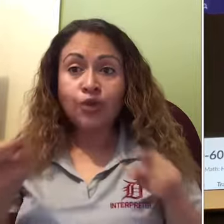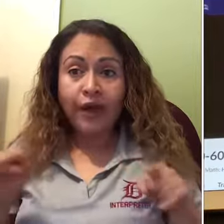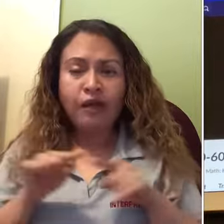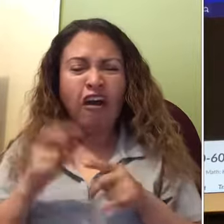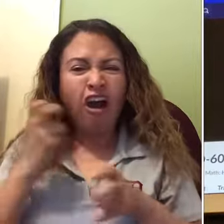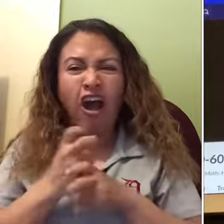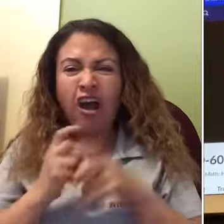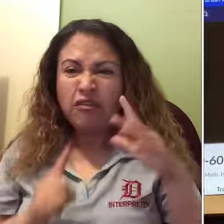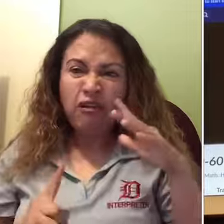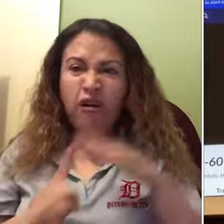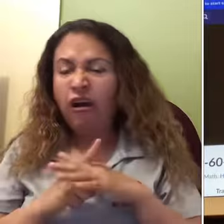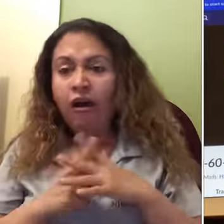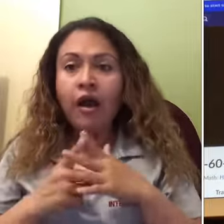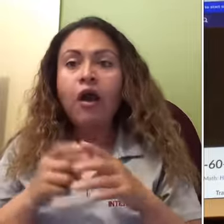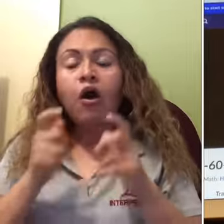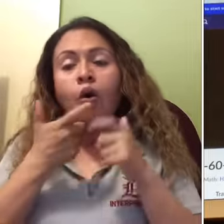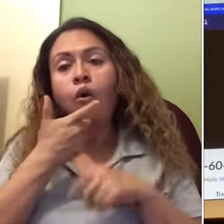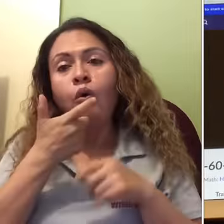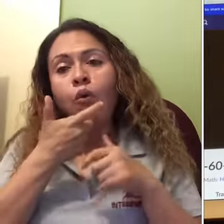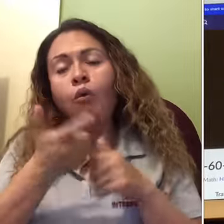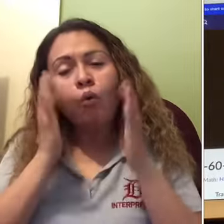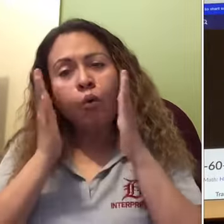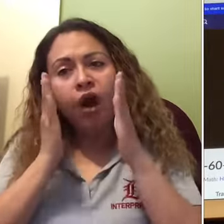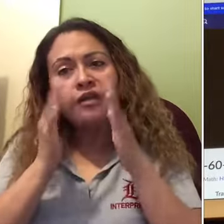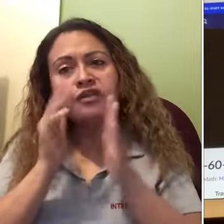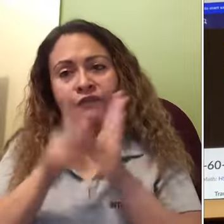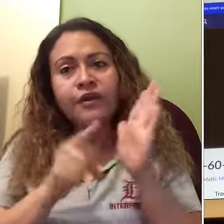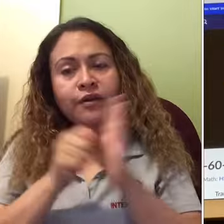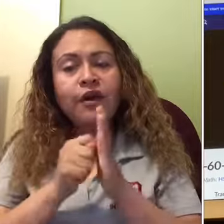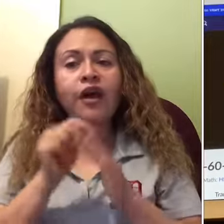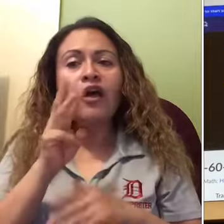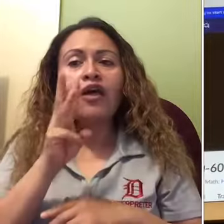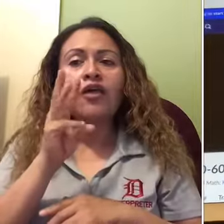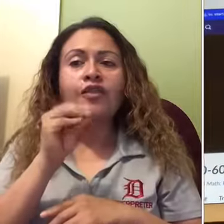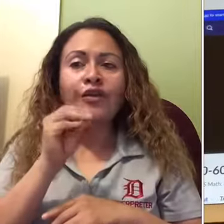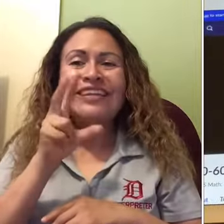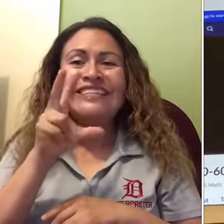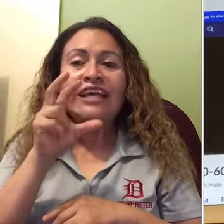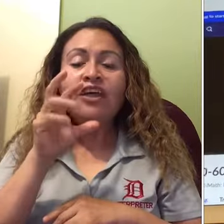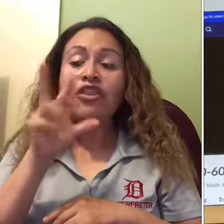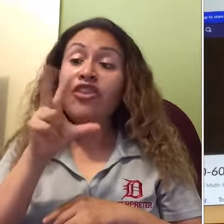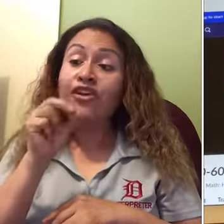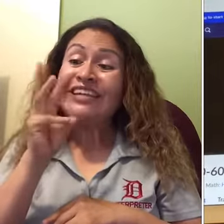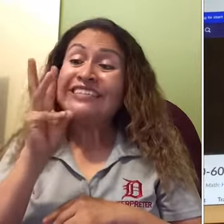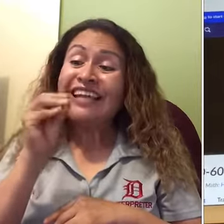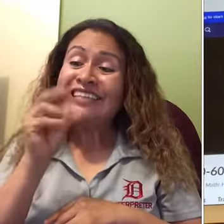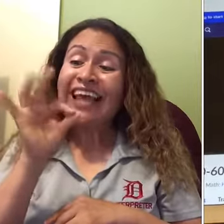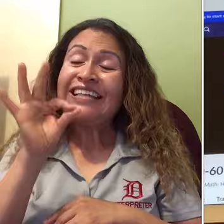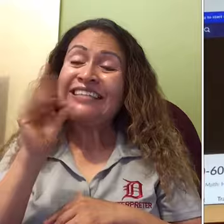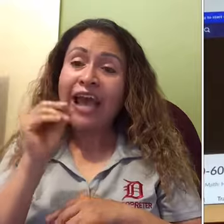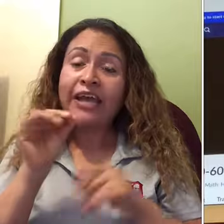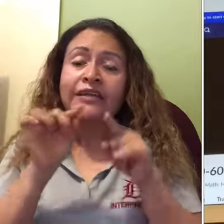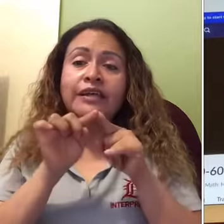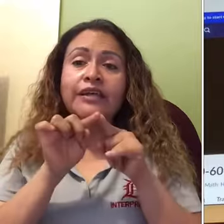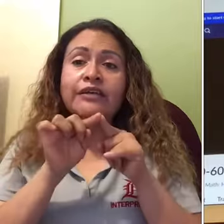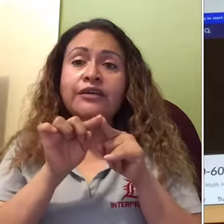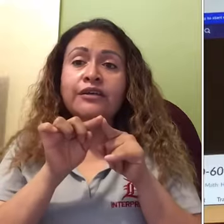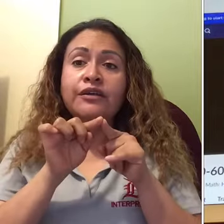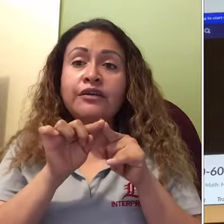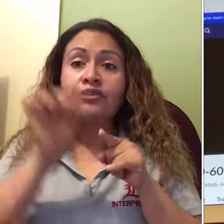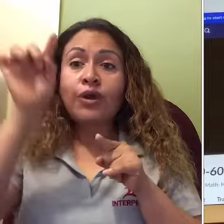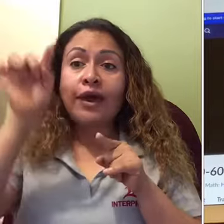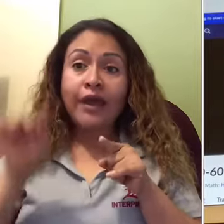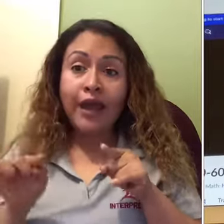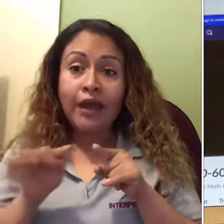how I came up with that, I encourage you to watch that video. We know that 30, 60, 90 triangles, so we know that 30, 60, 90